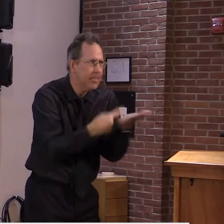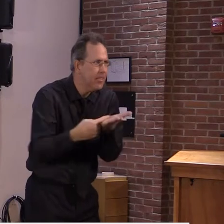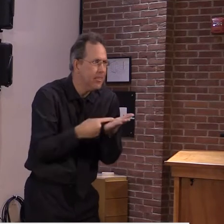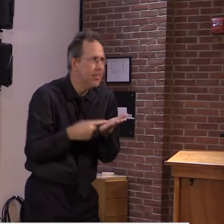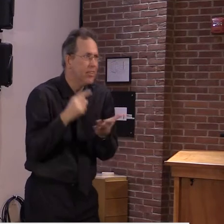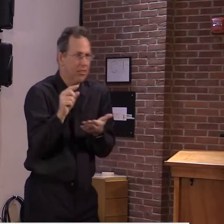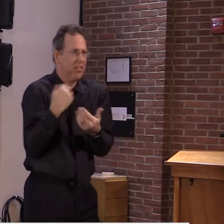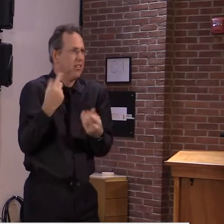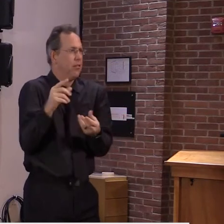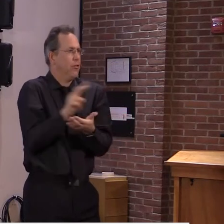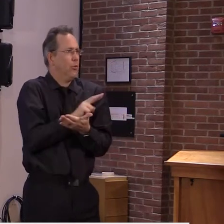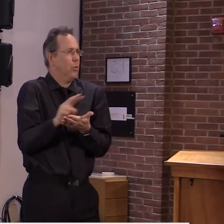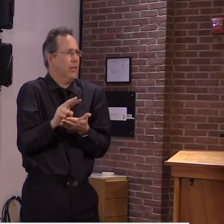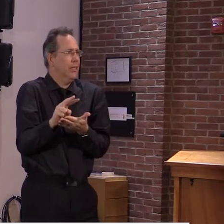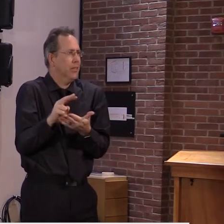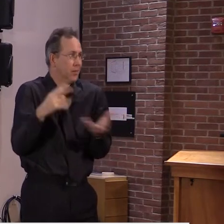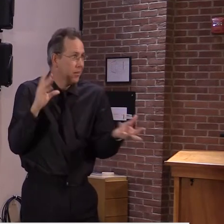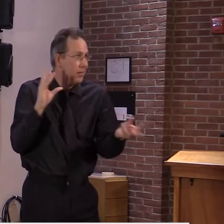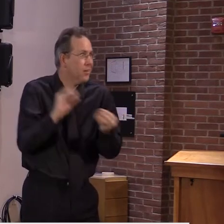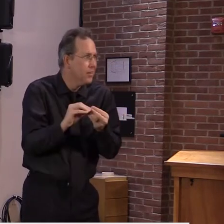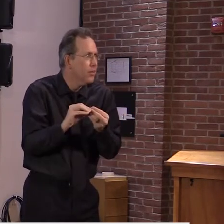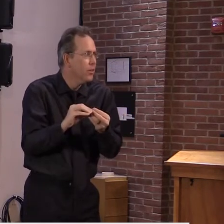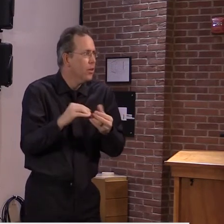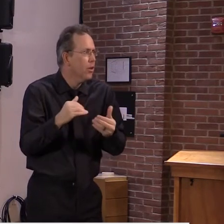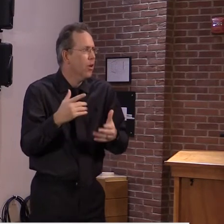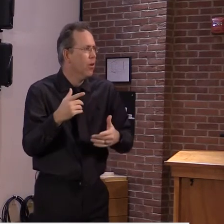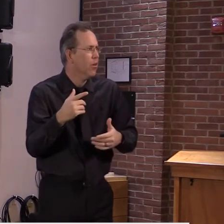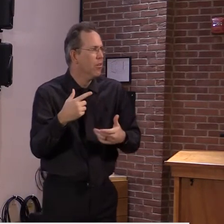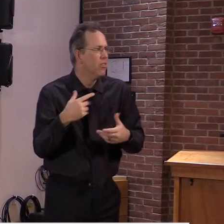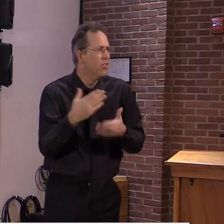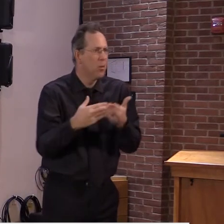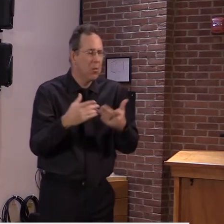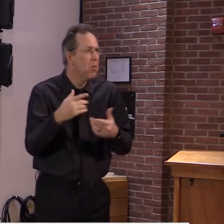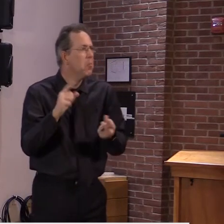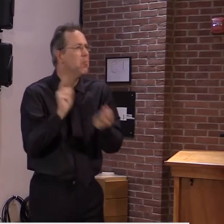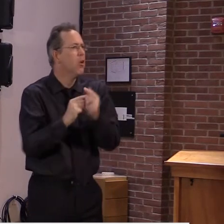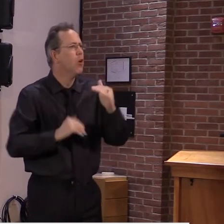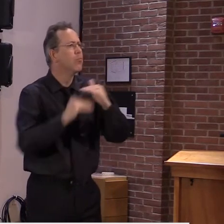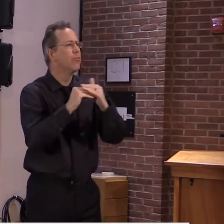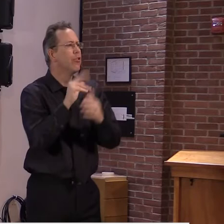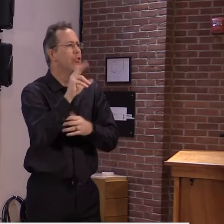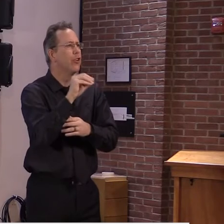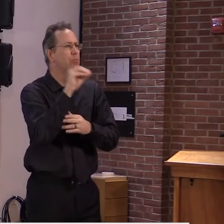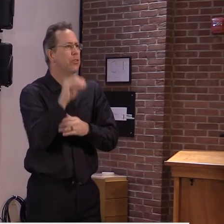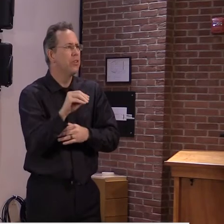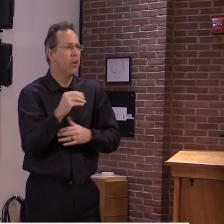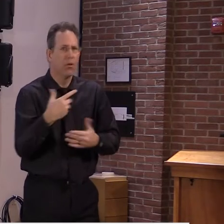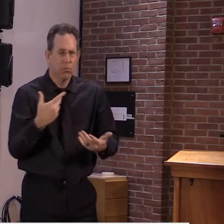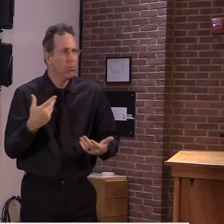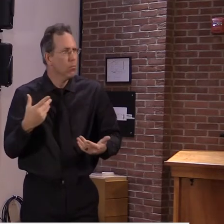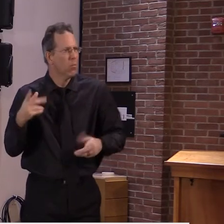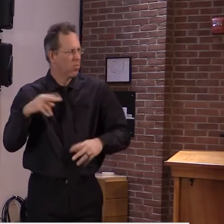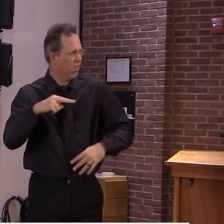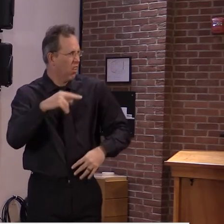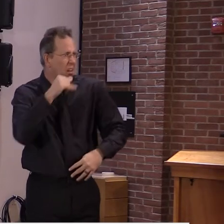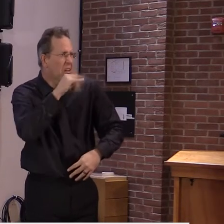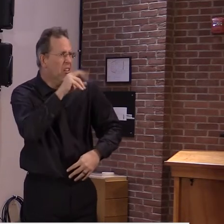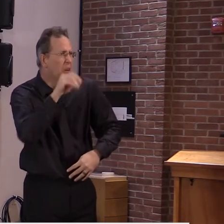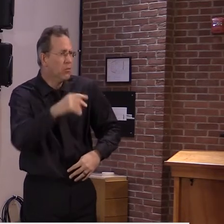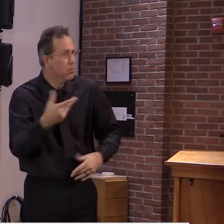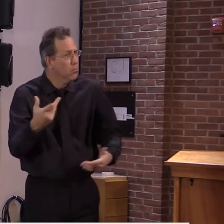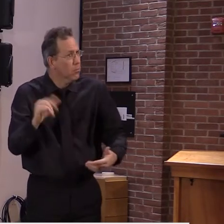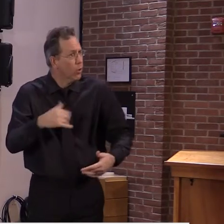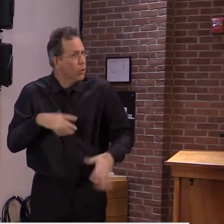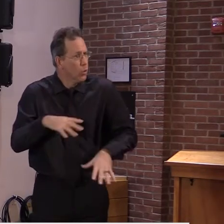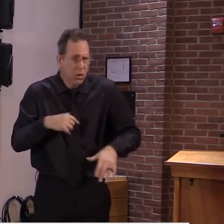vaccine on the planet 2 weeks ago, and nobody knew what to do with it and understood it. So it's that kind of process.